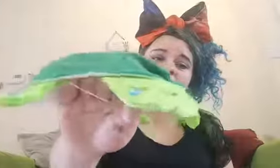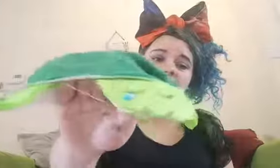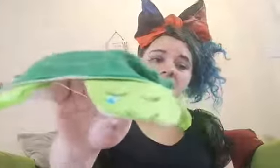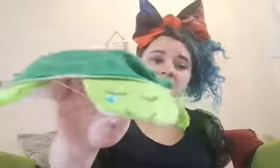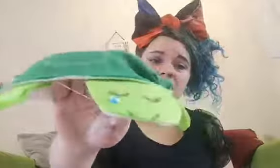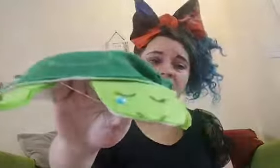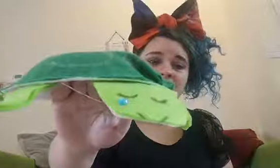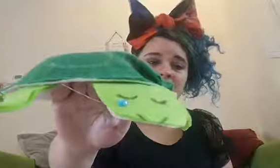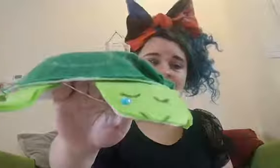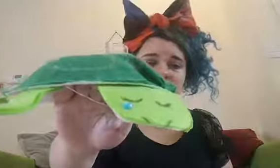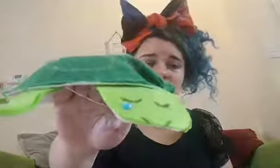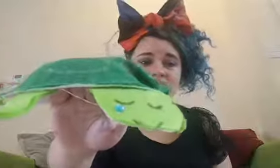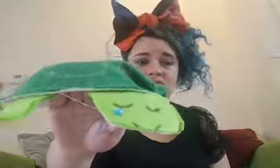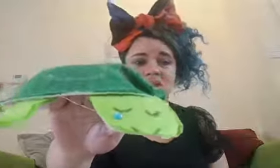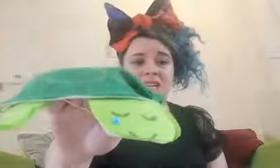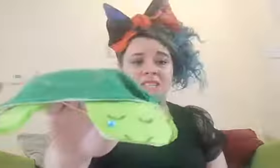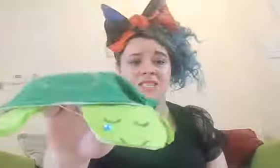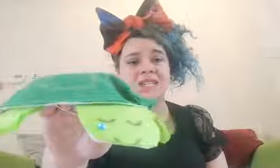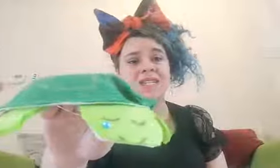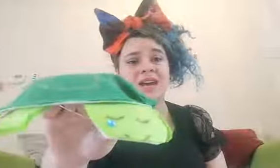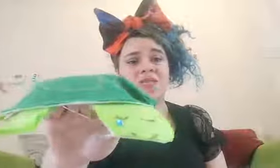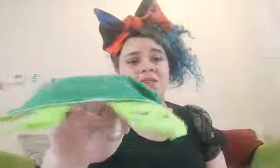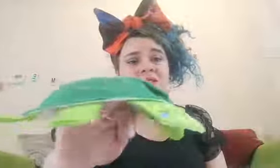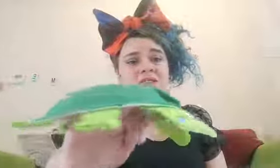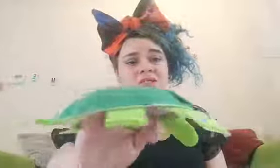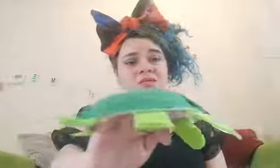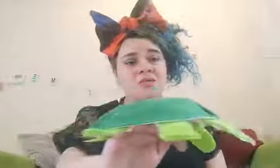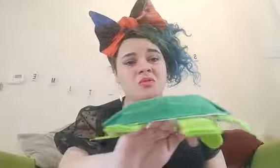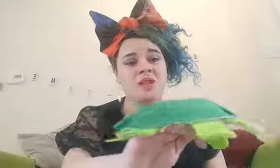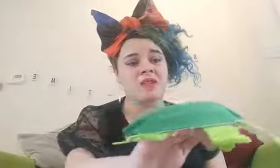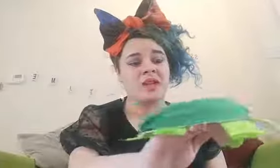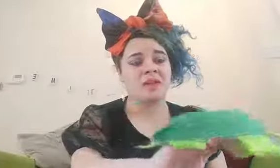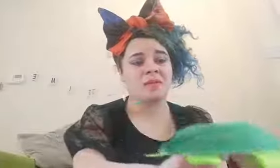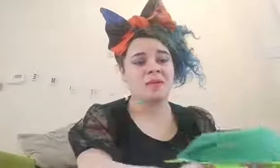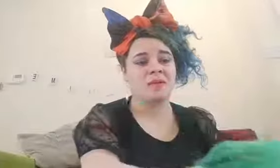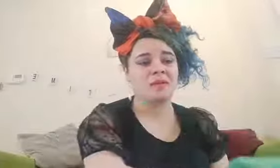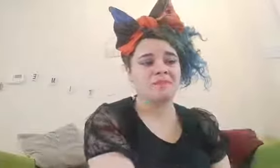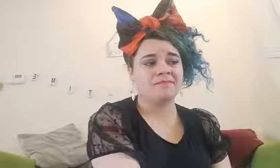very happy face. He's got a crying tear now. He's not very happy.